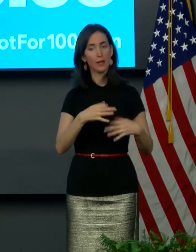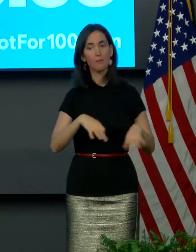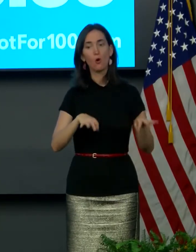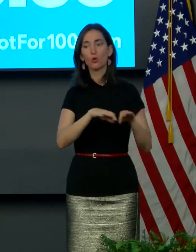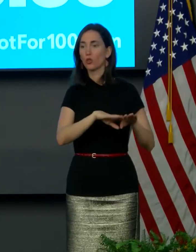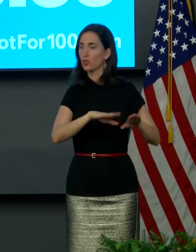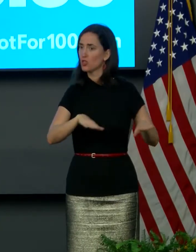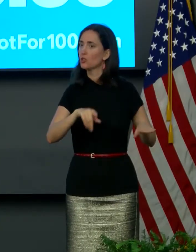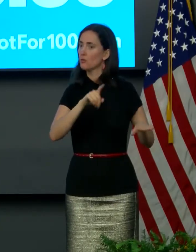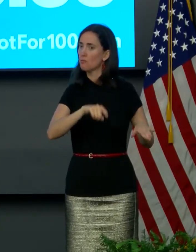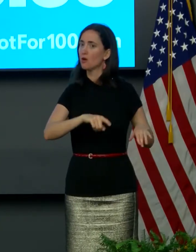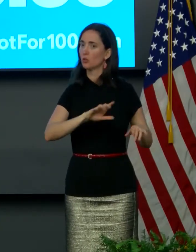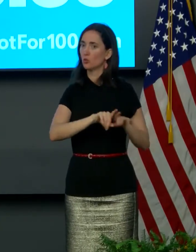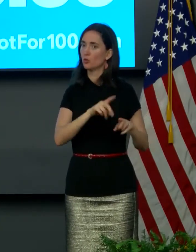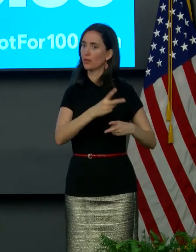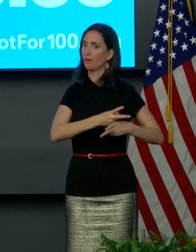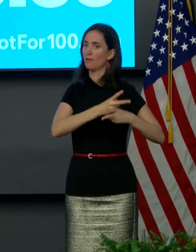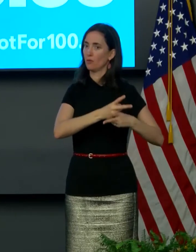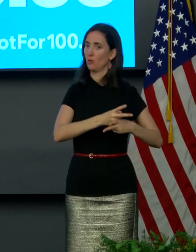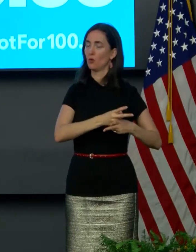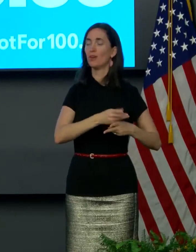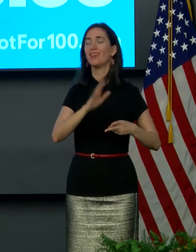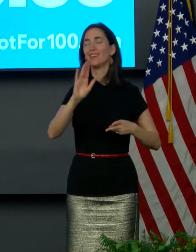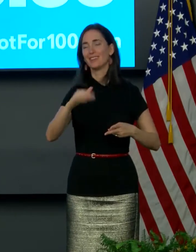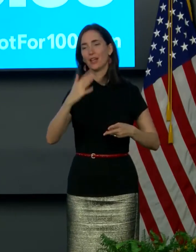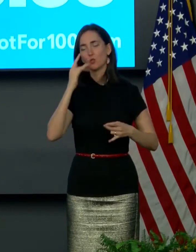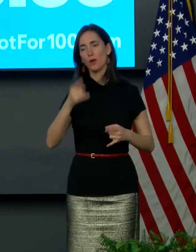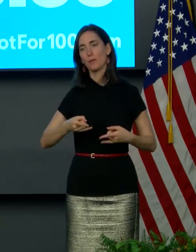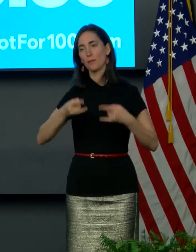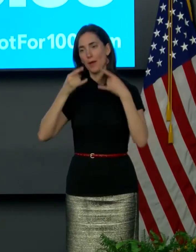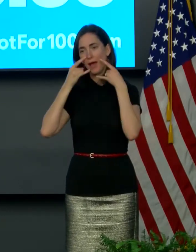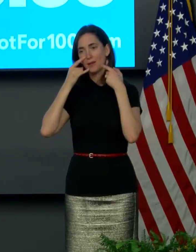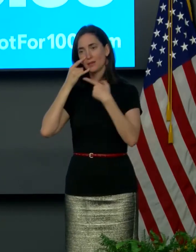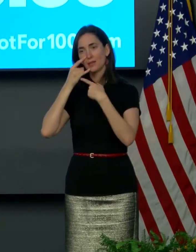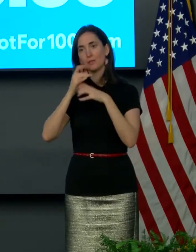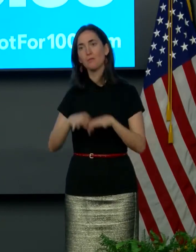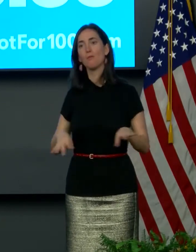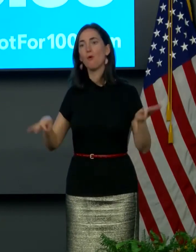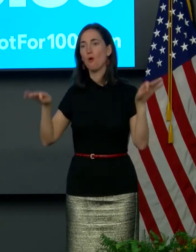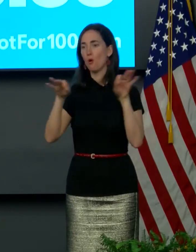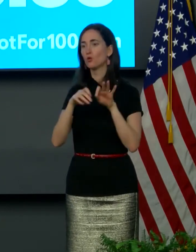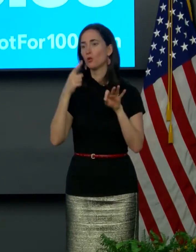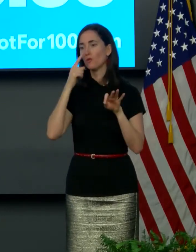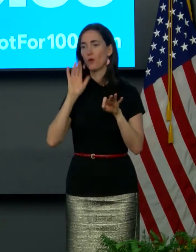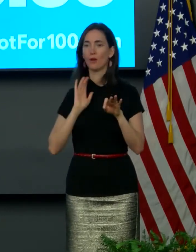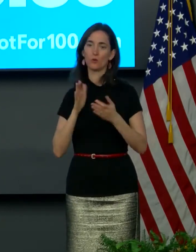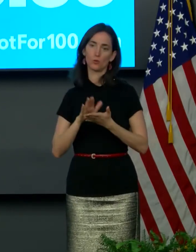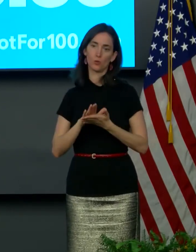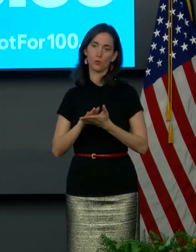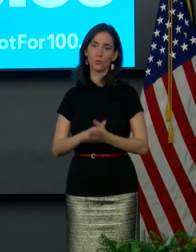another reason why masking is very important in our schools.